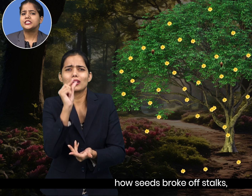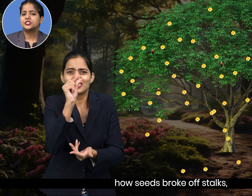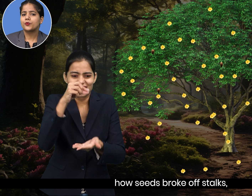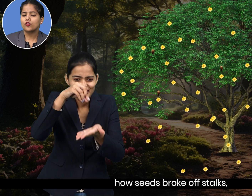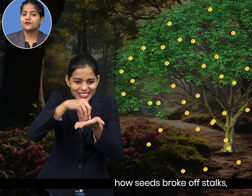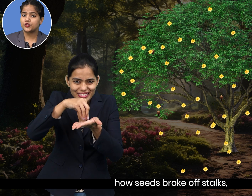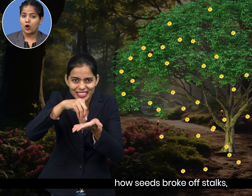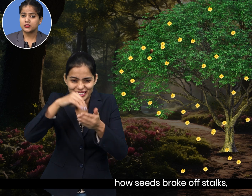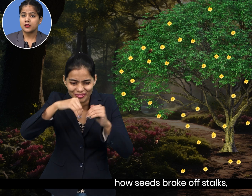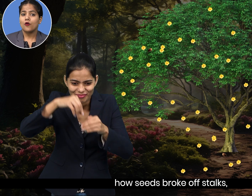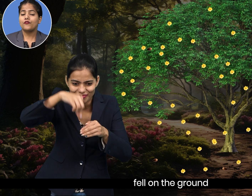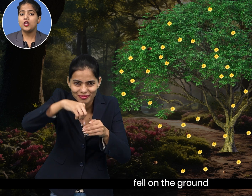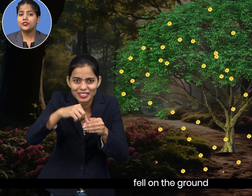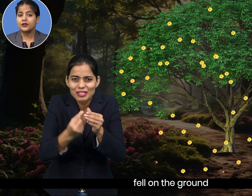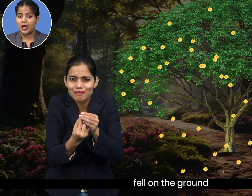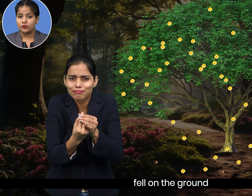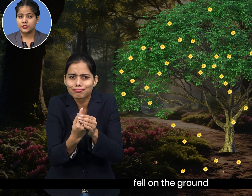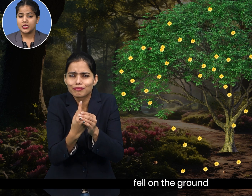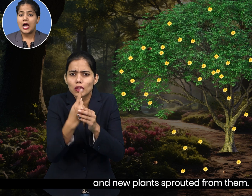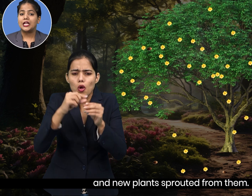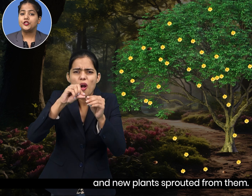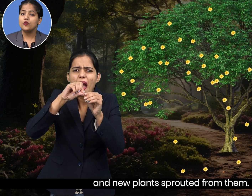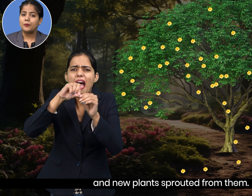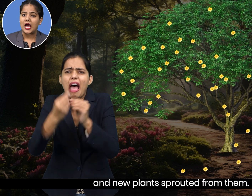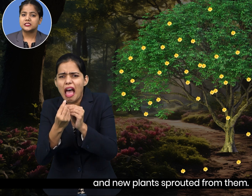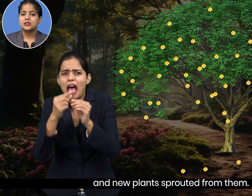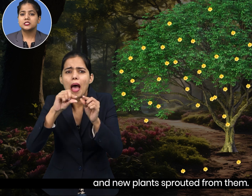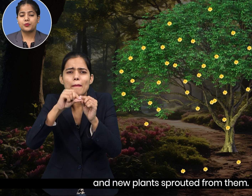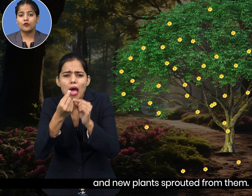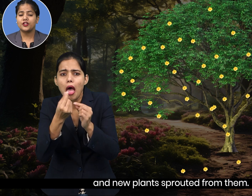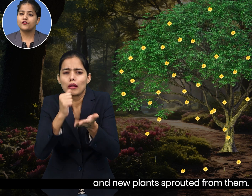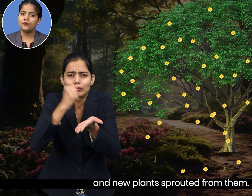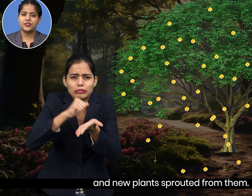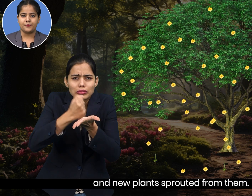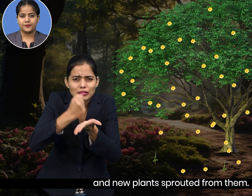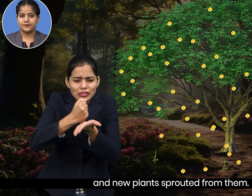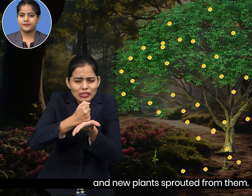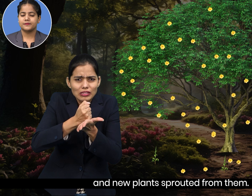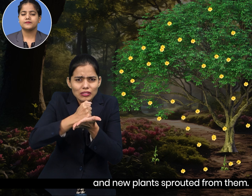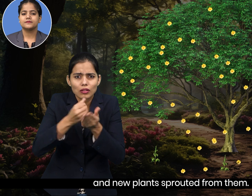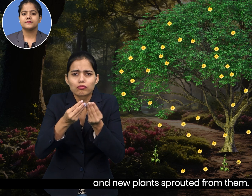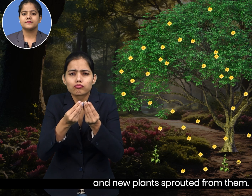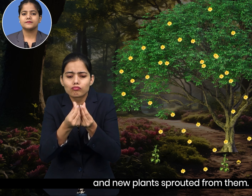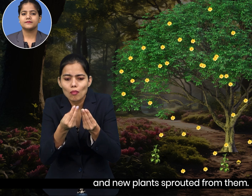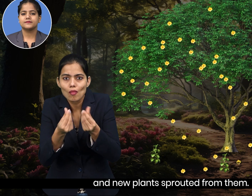How seeds broke off stalks, fell on the ground, and new plants sprouted from them.